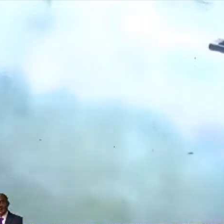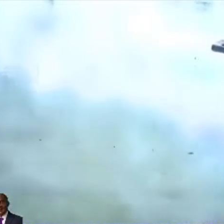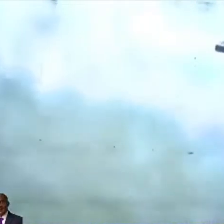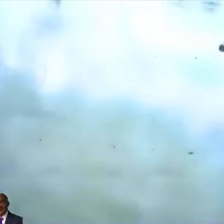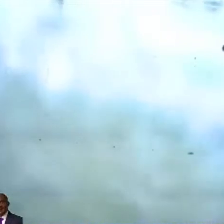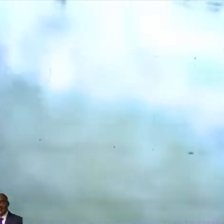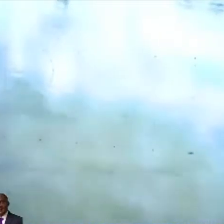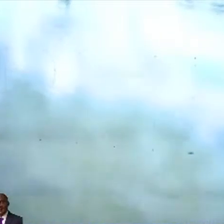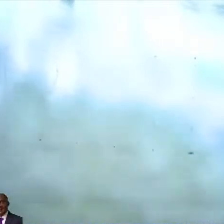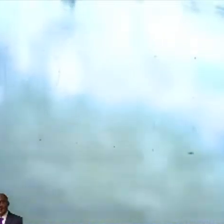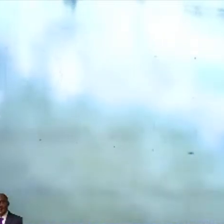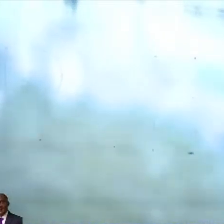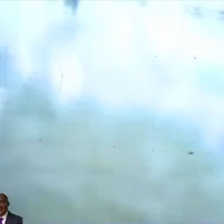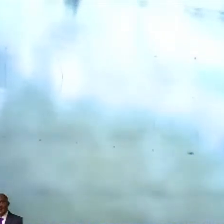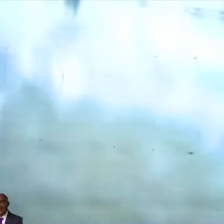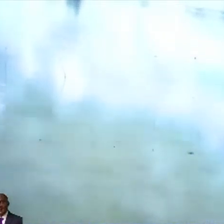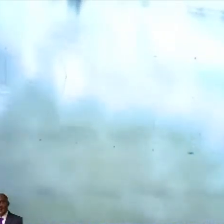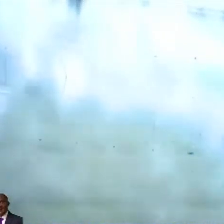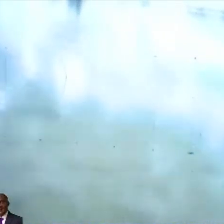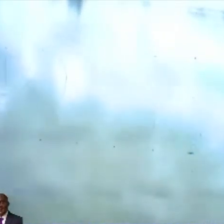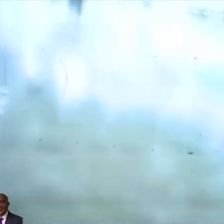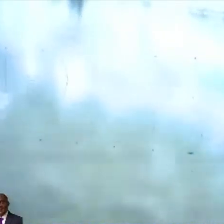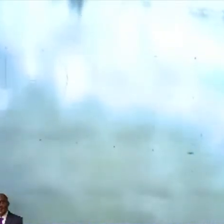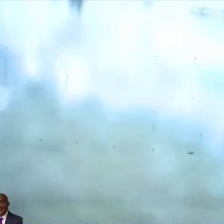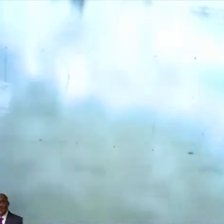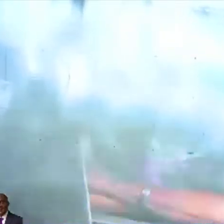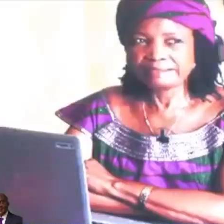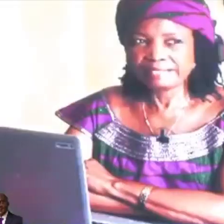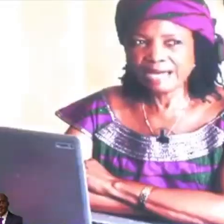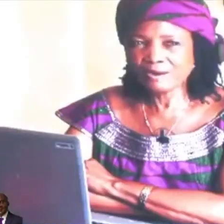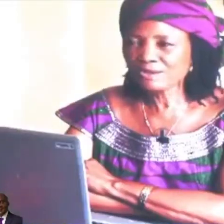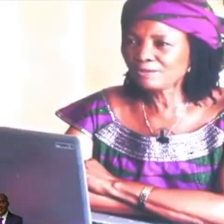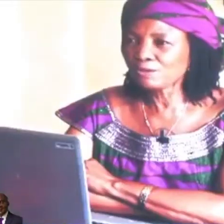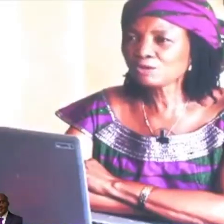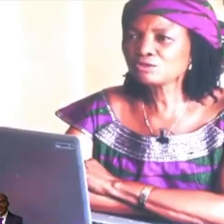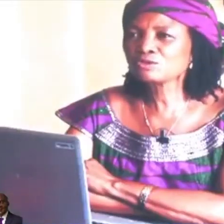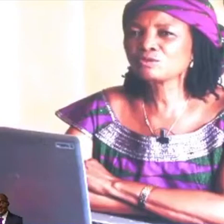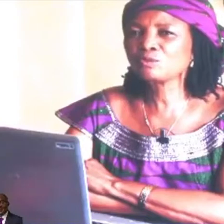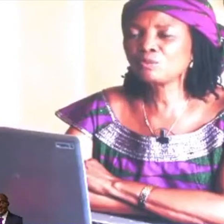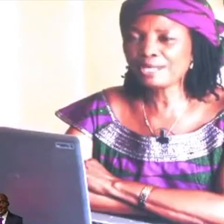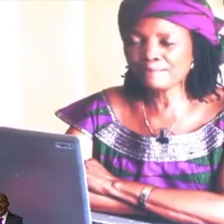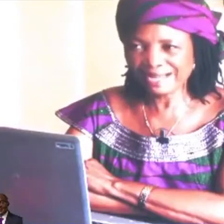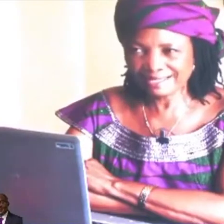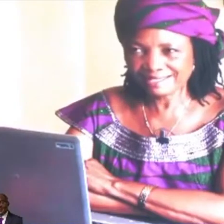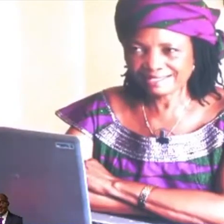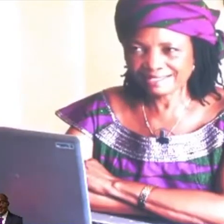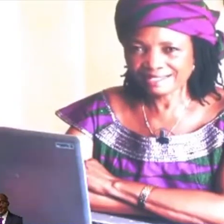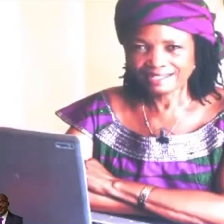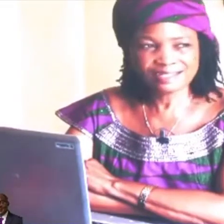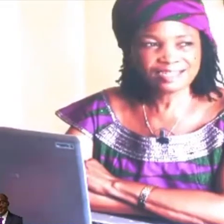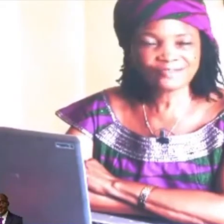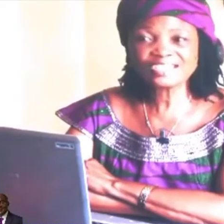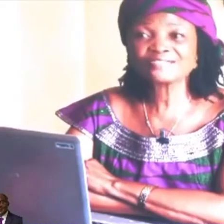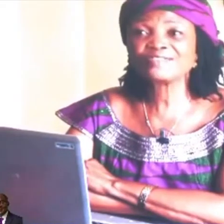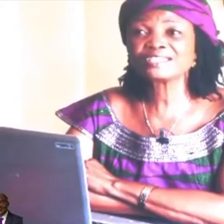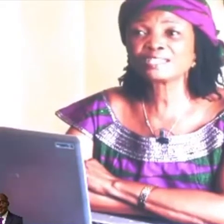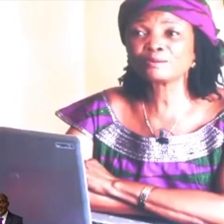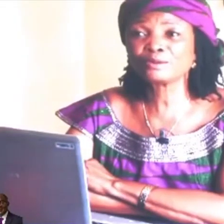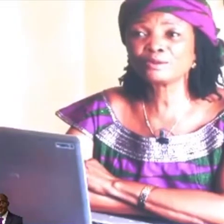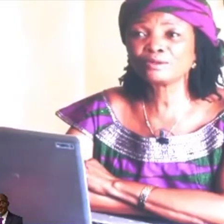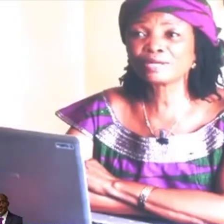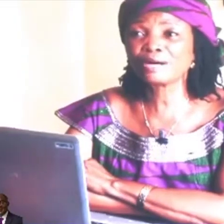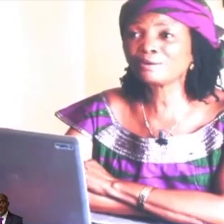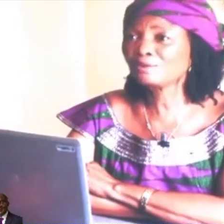of the residents take advantage to fish in the dam. Now, if you go to Bole markets, there's fresh